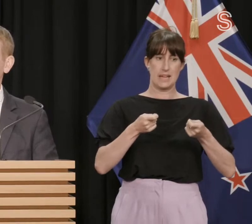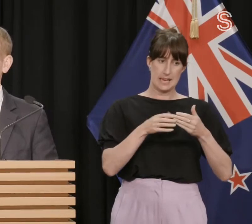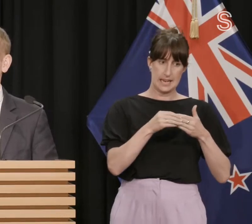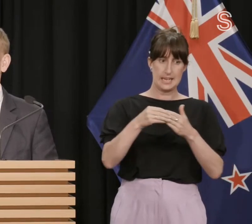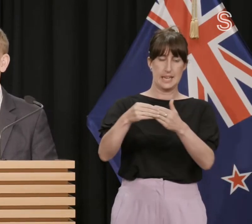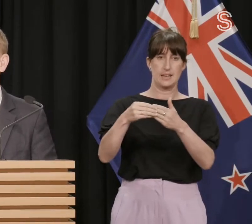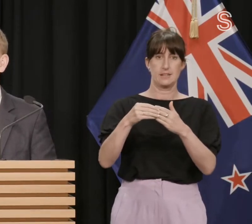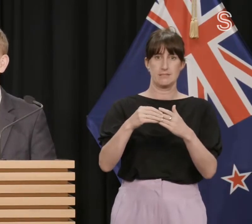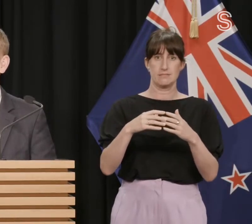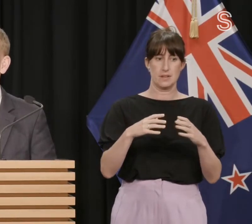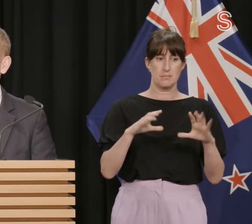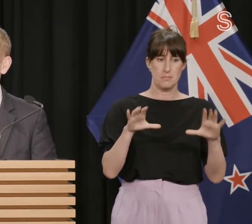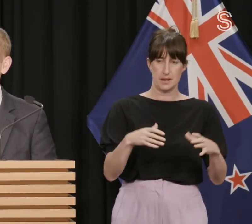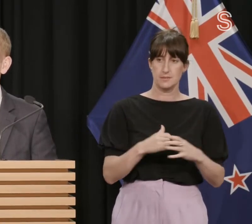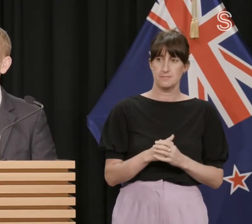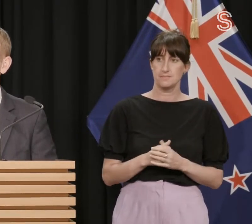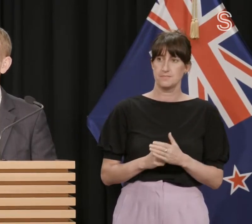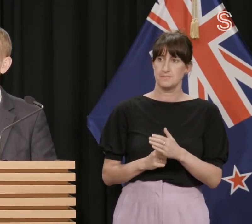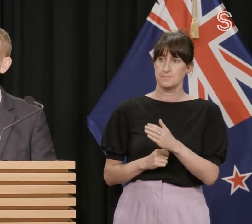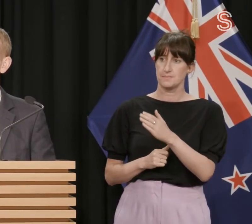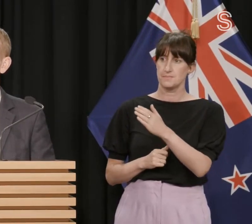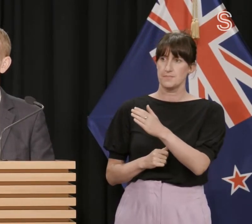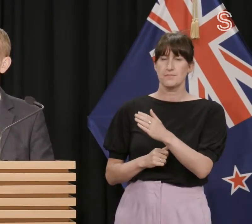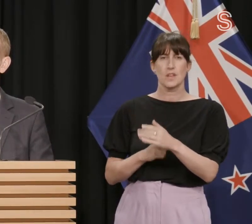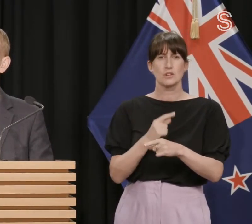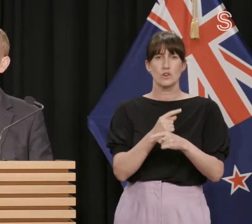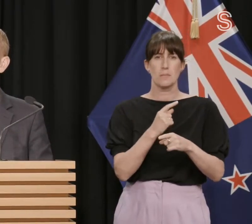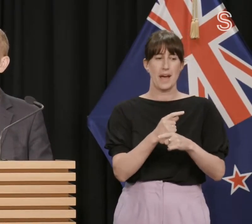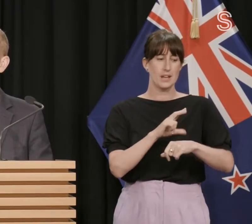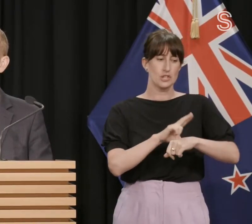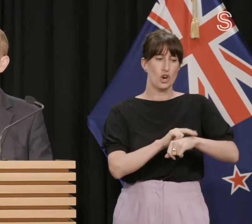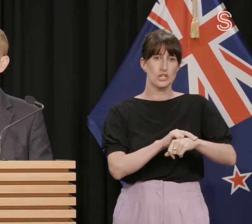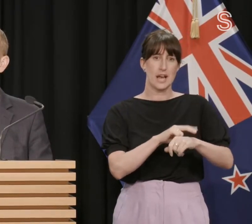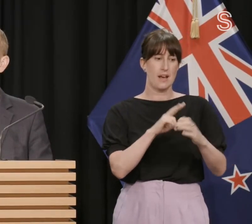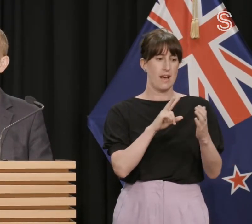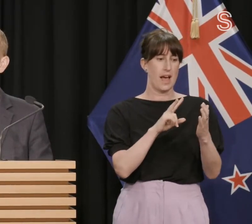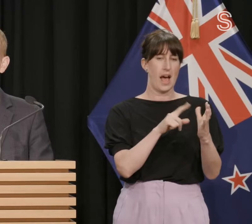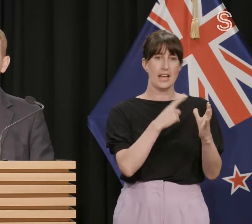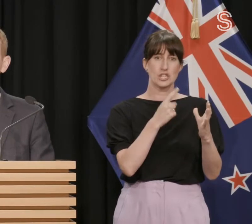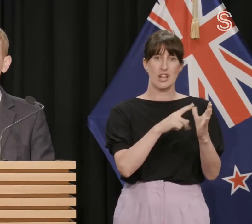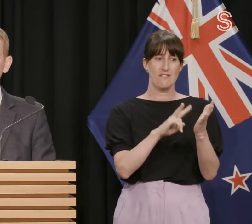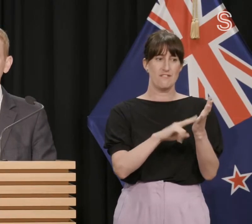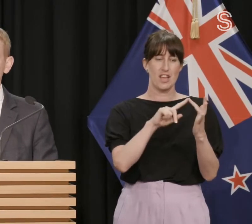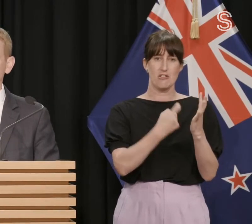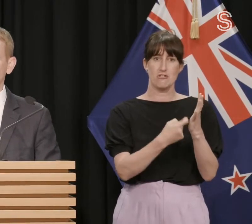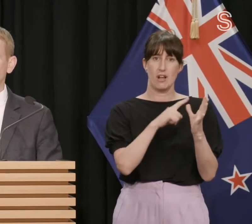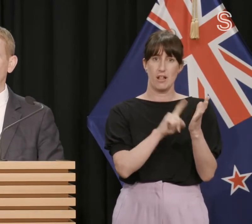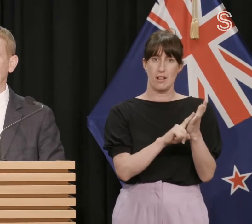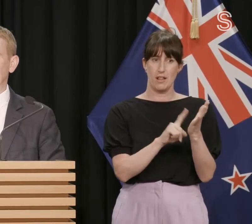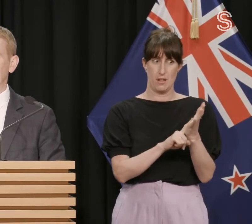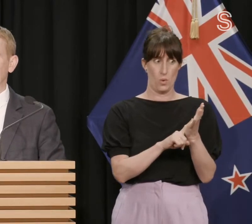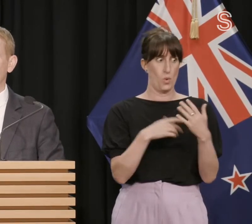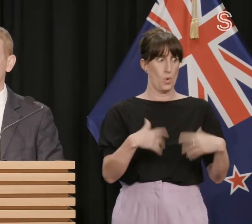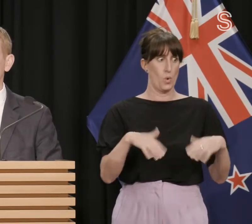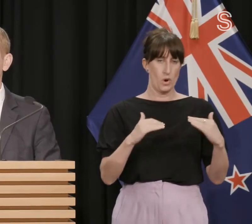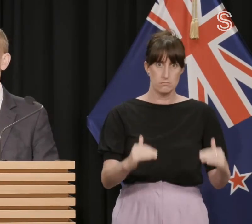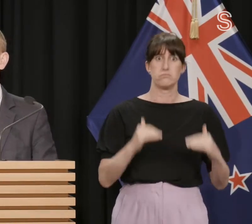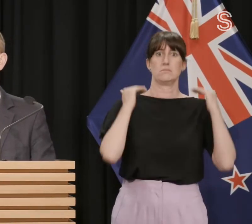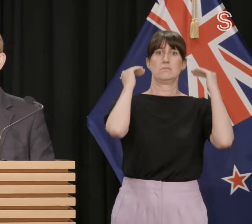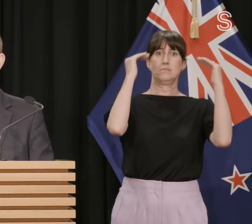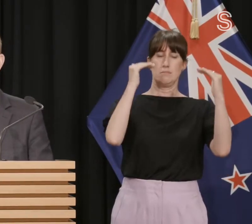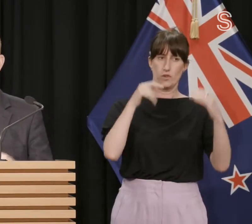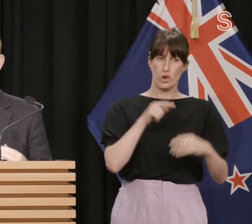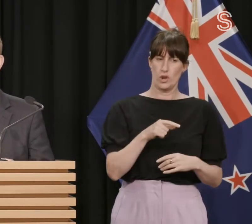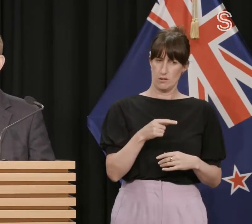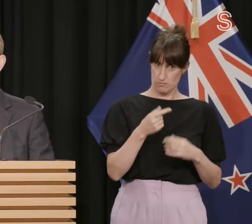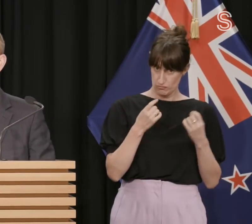It's a big promotion for Dr. Verrill. What makes you confident that she can manage that? Dr. Verrill's been a really integral and,